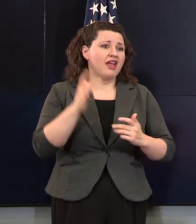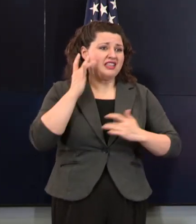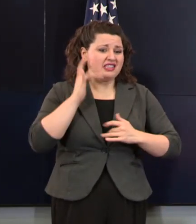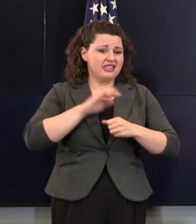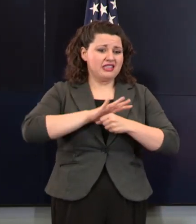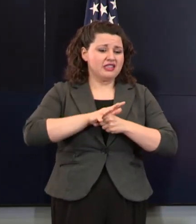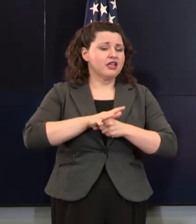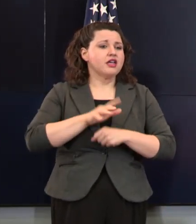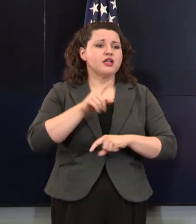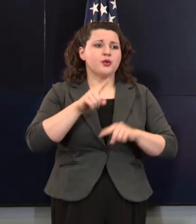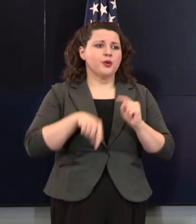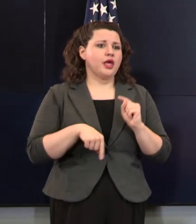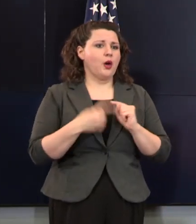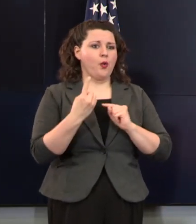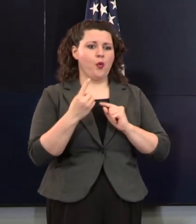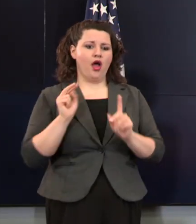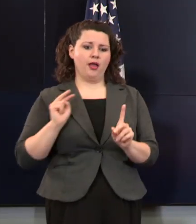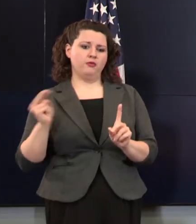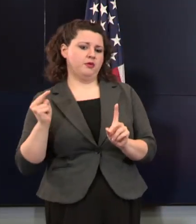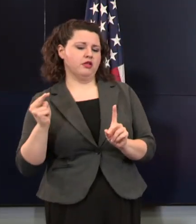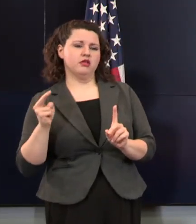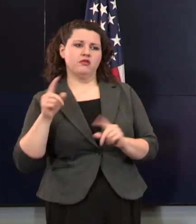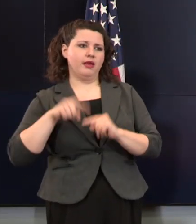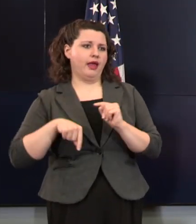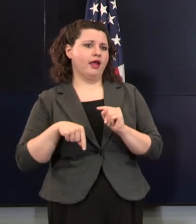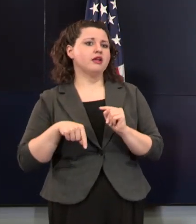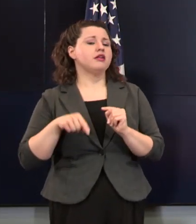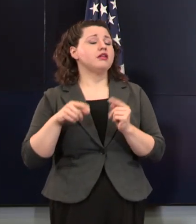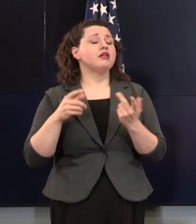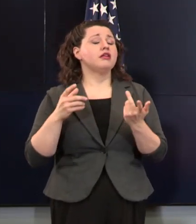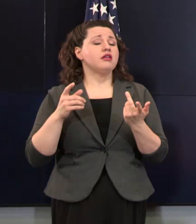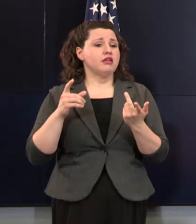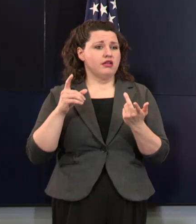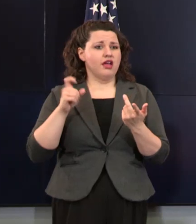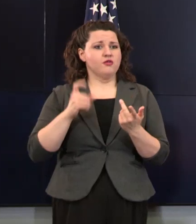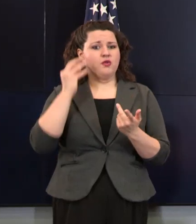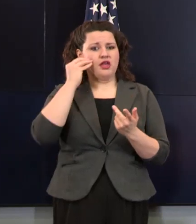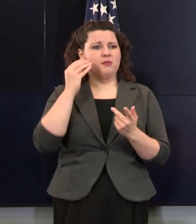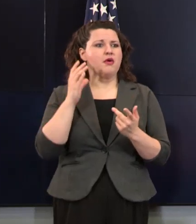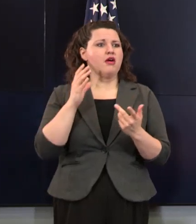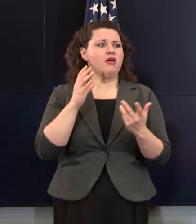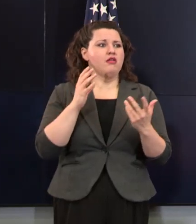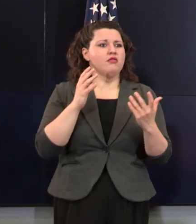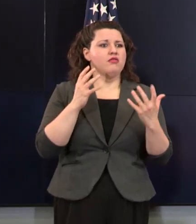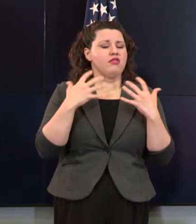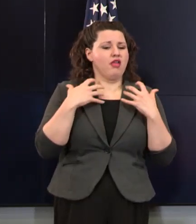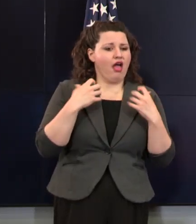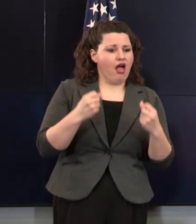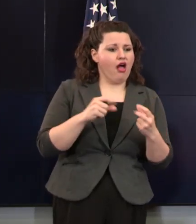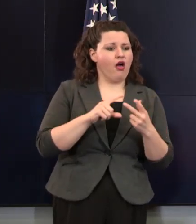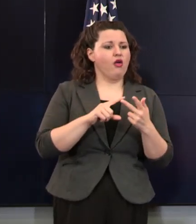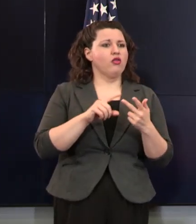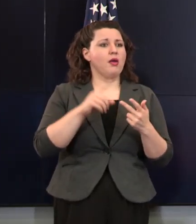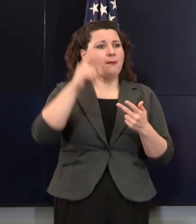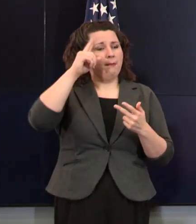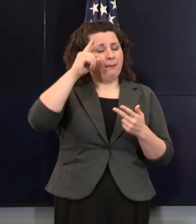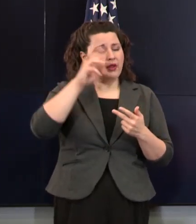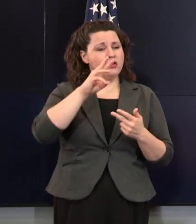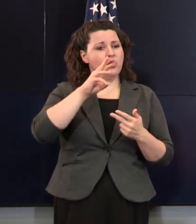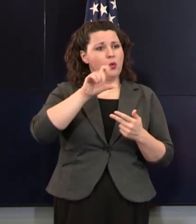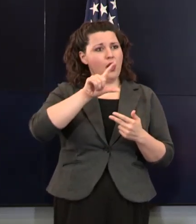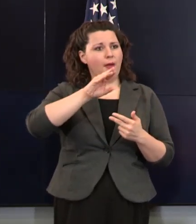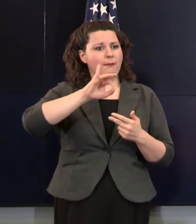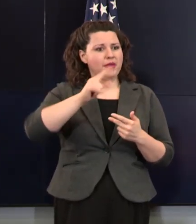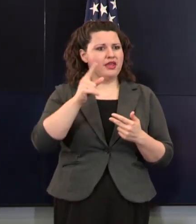from one isolated perspective. You have to look at the health and the well-being and the mental well-being and the